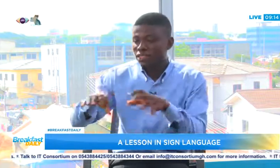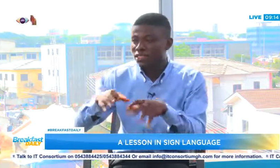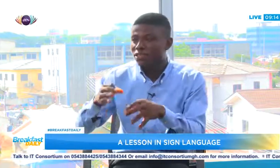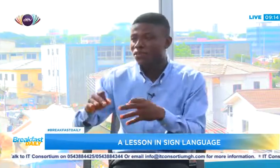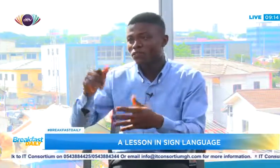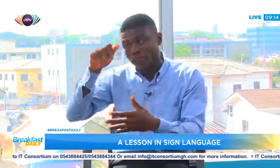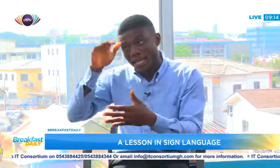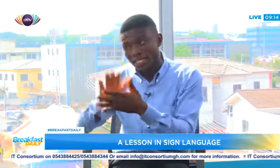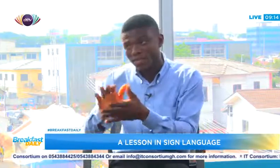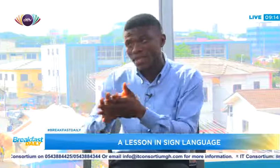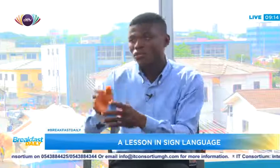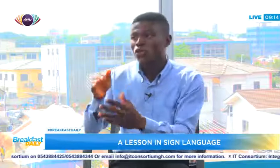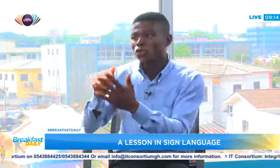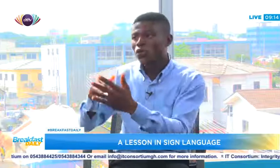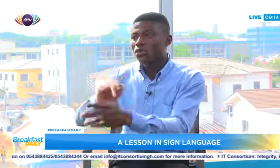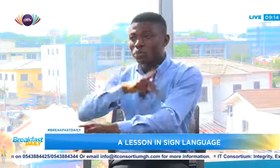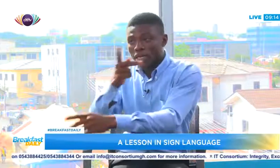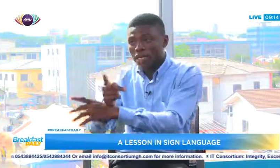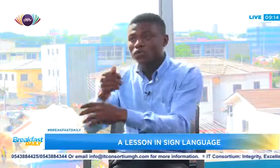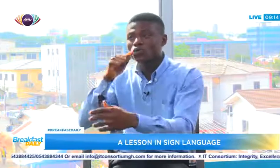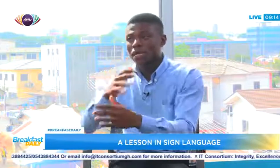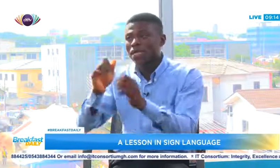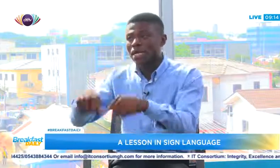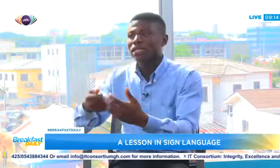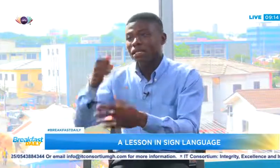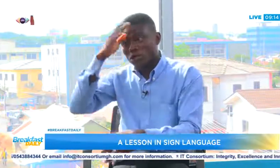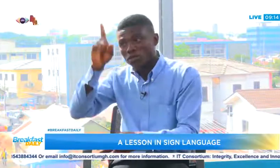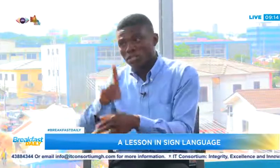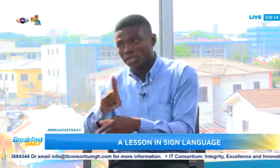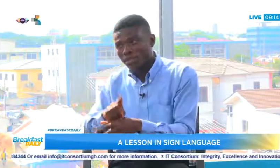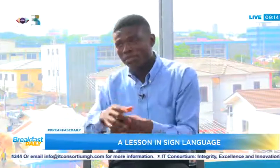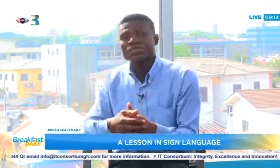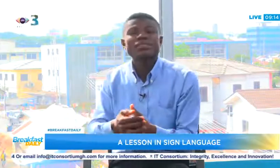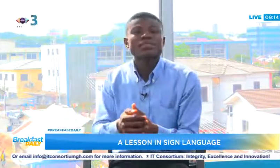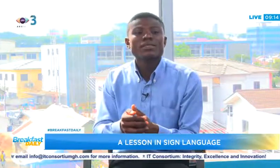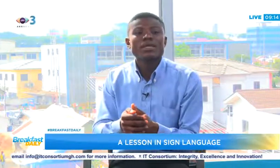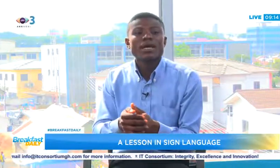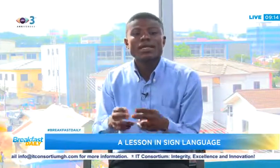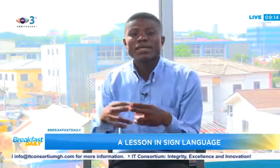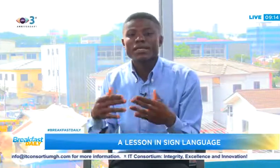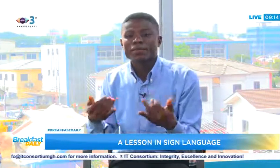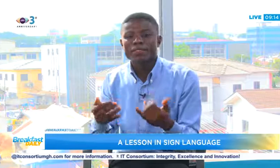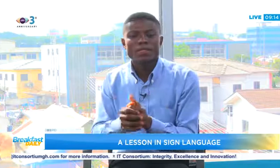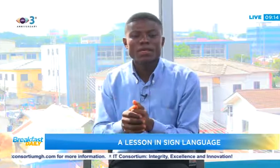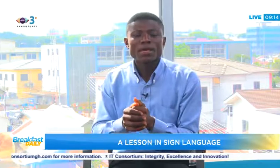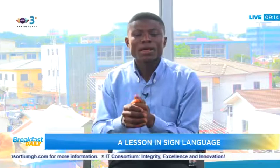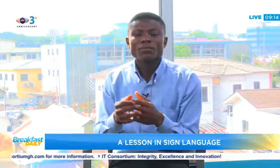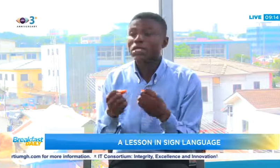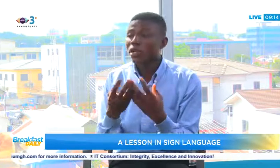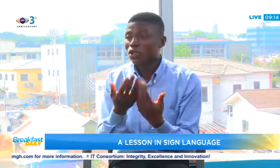Activities of the husband towards the pregnant woman can cause disability. And then there are a lot